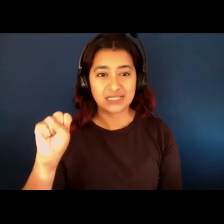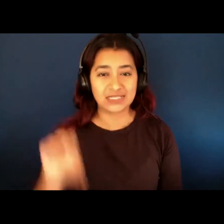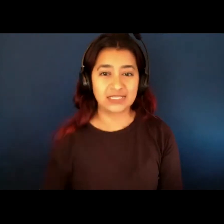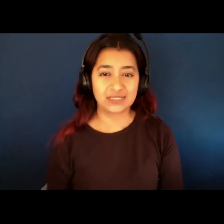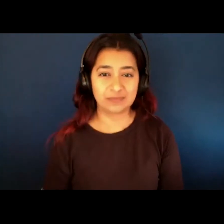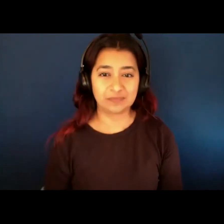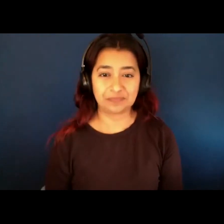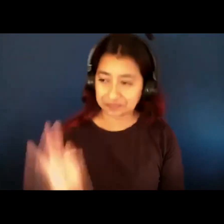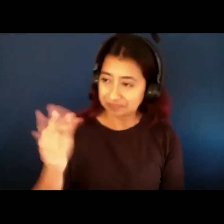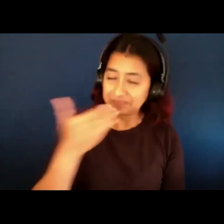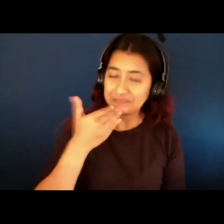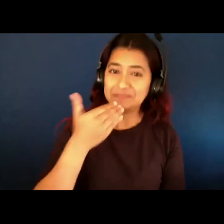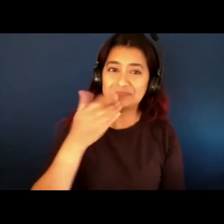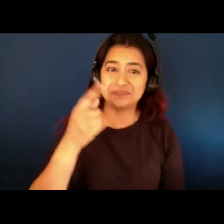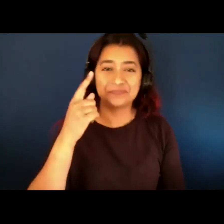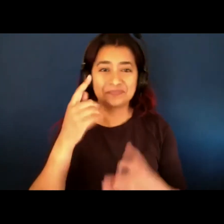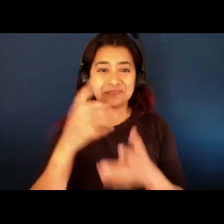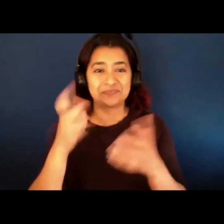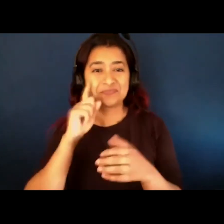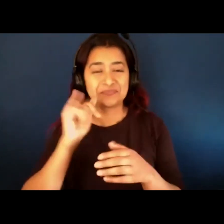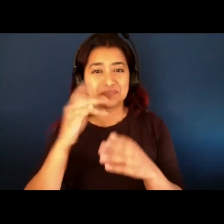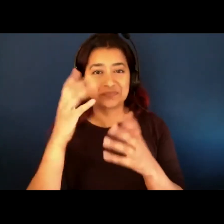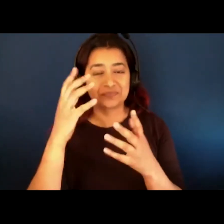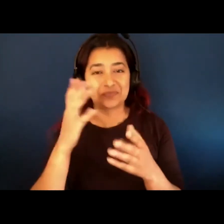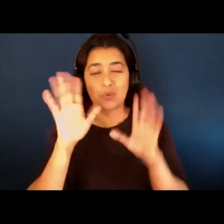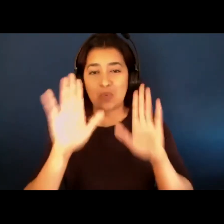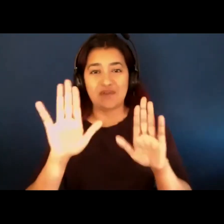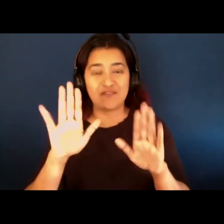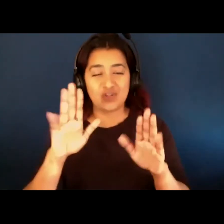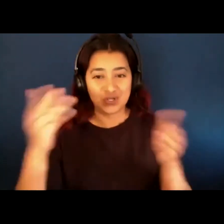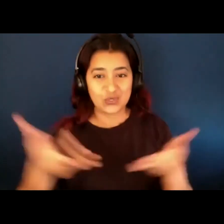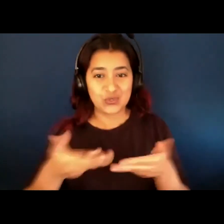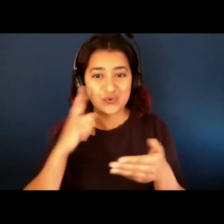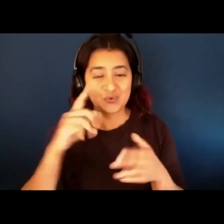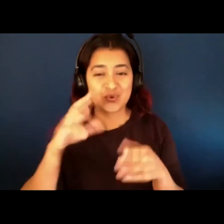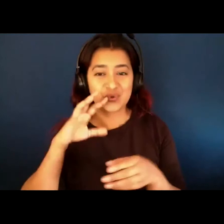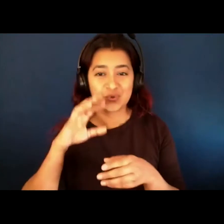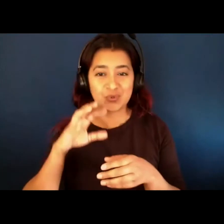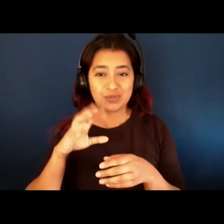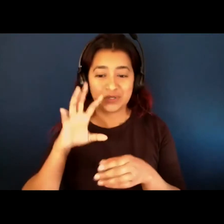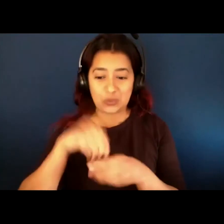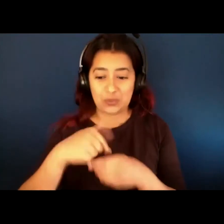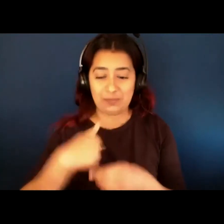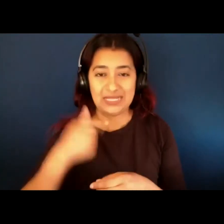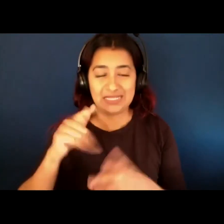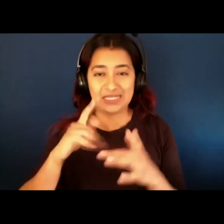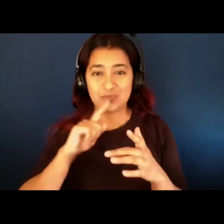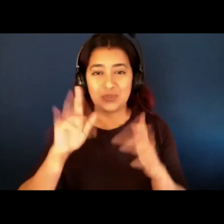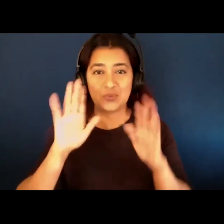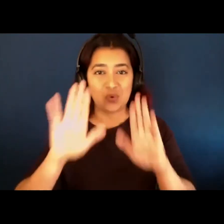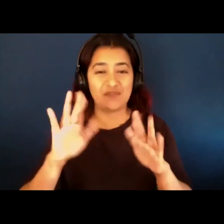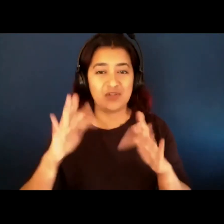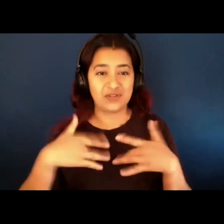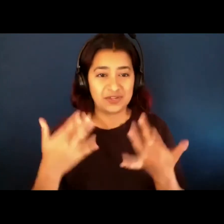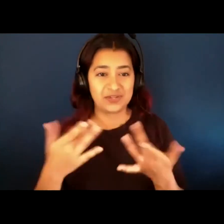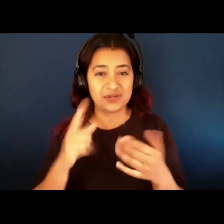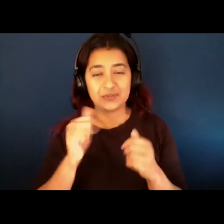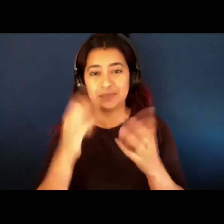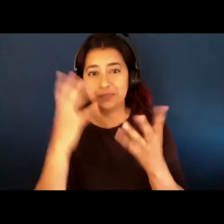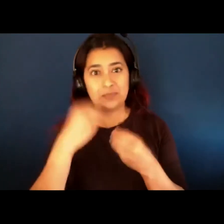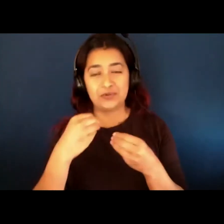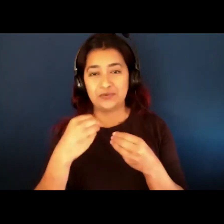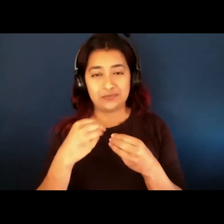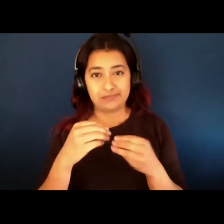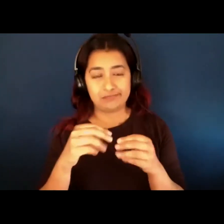Thank you so much for that wonderful introduction, for including me in this amazing event alongside such a glorious lineup.